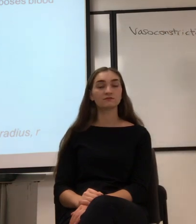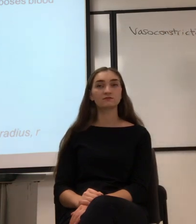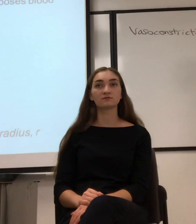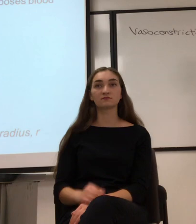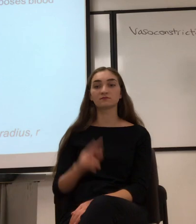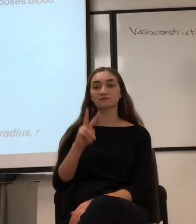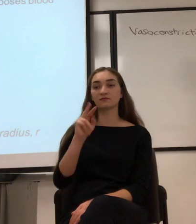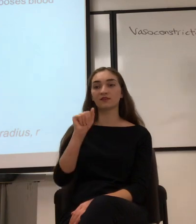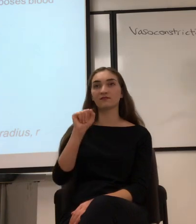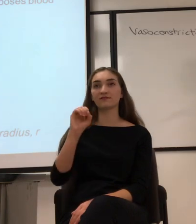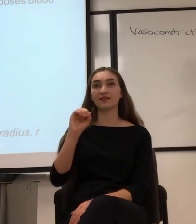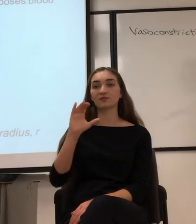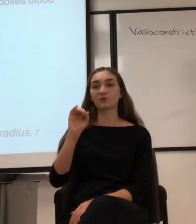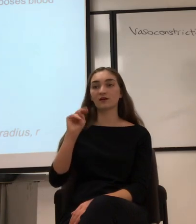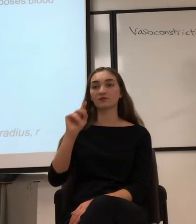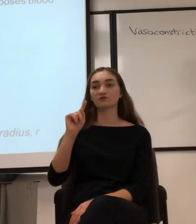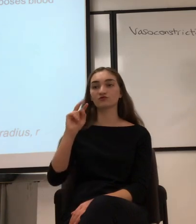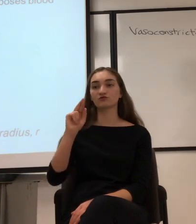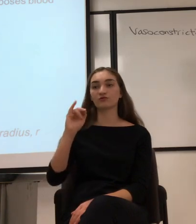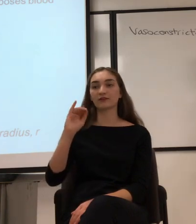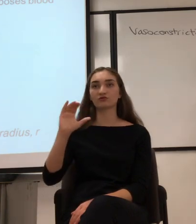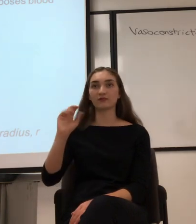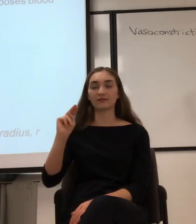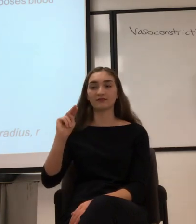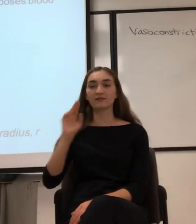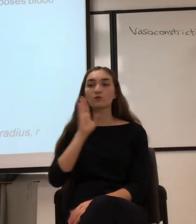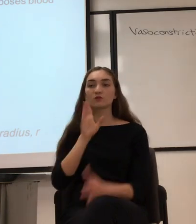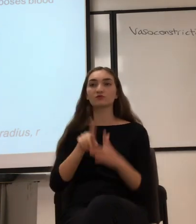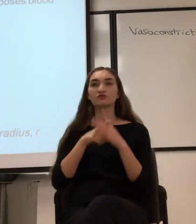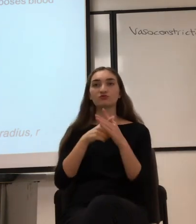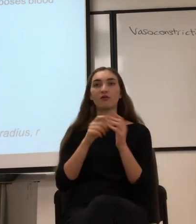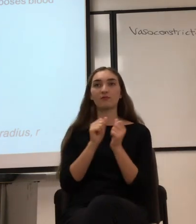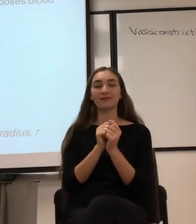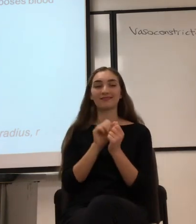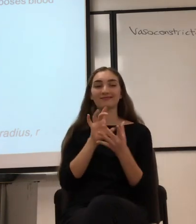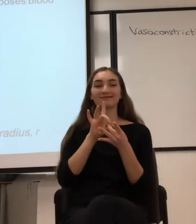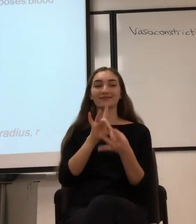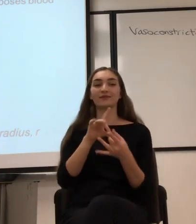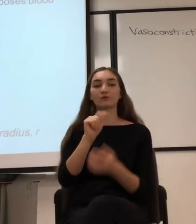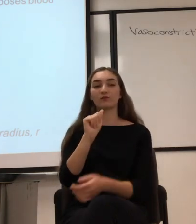Now, the vasoconstriction, I'll start with the vasoconstriction of arterioles.